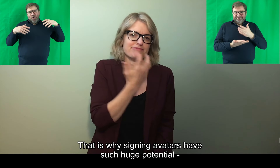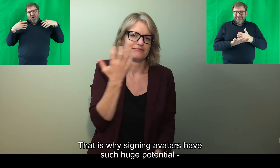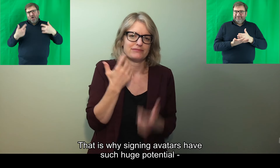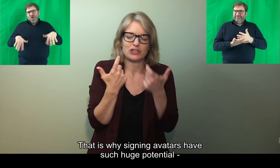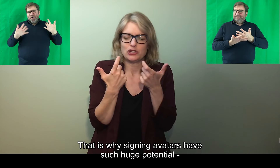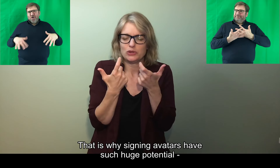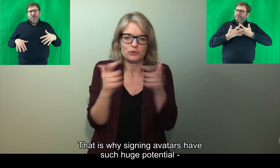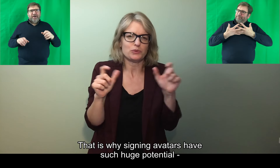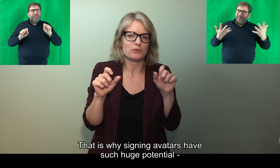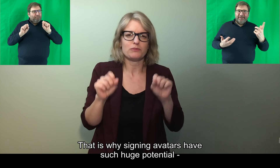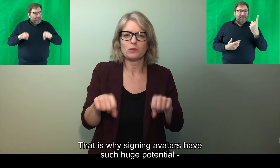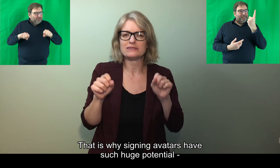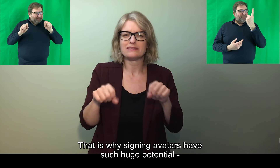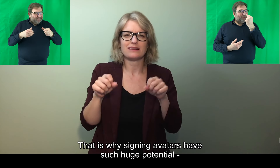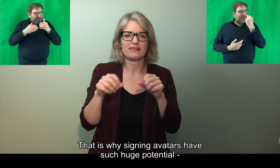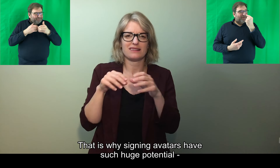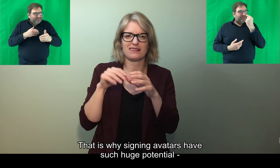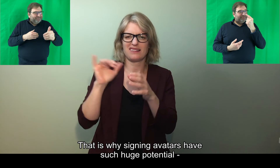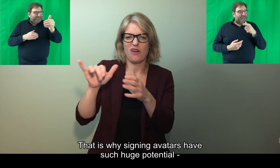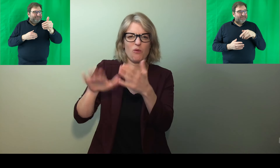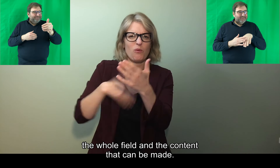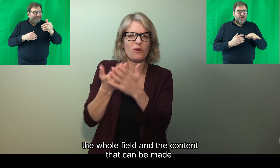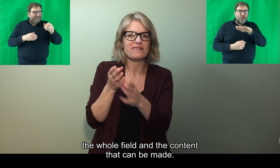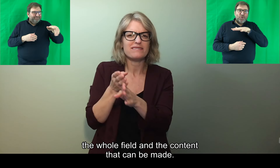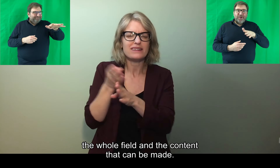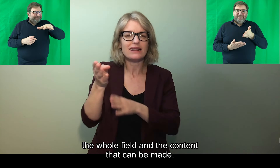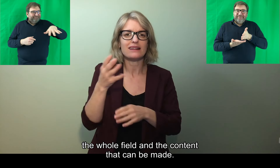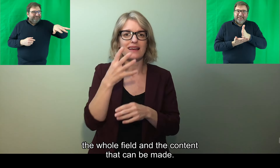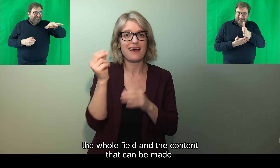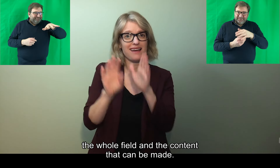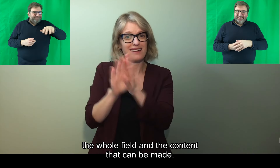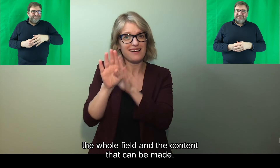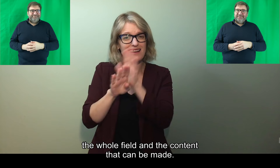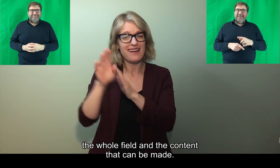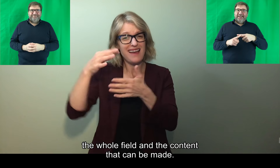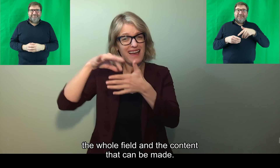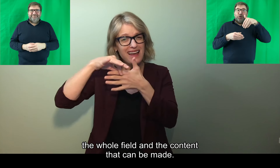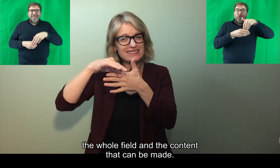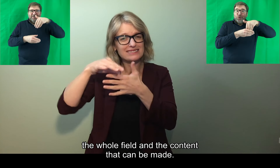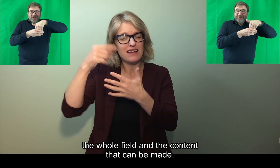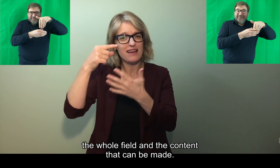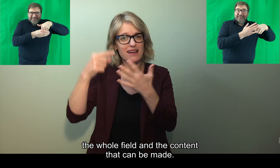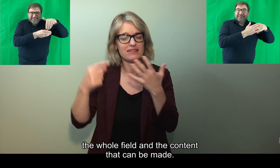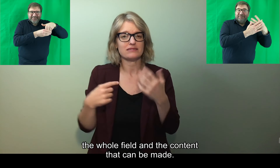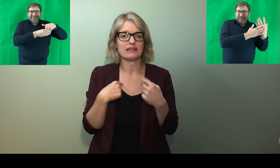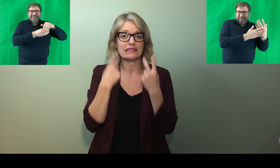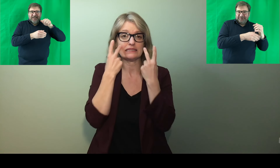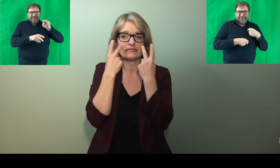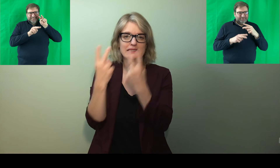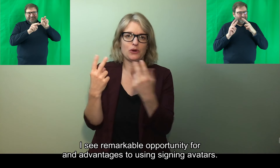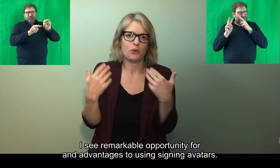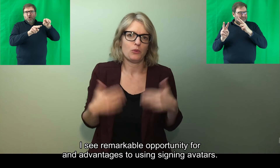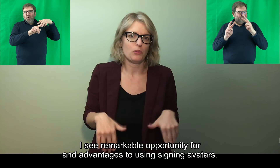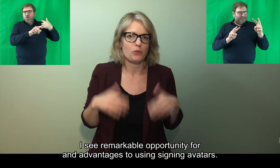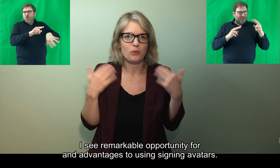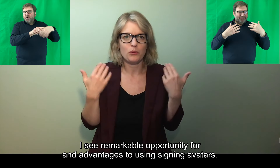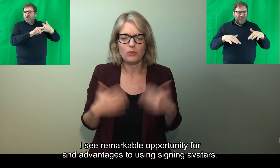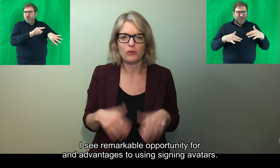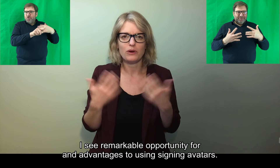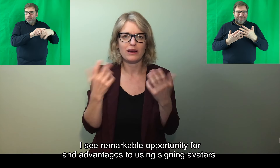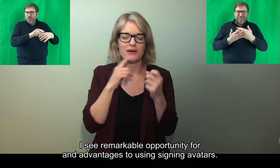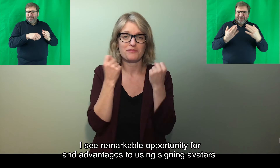have such huge potential. The whole field and the content that can be made, I